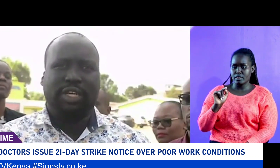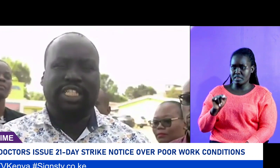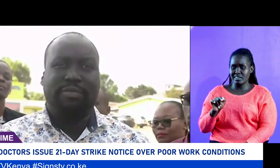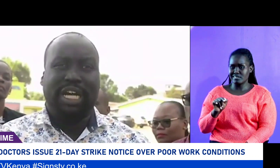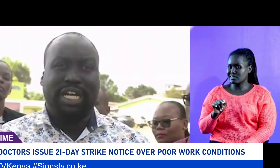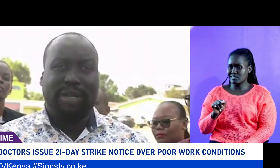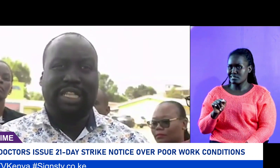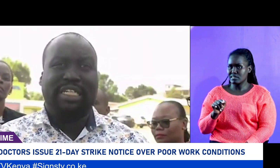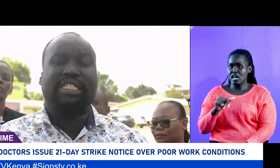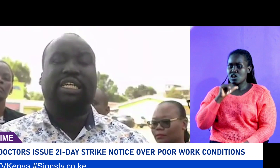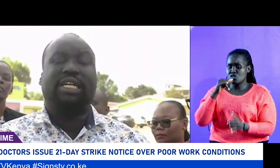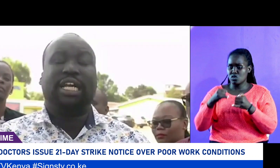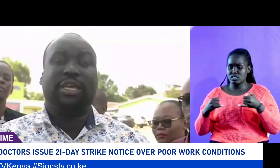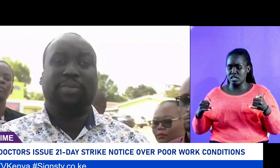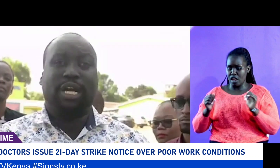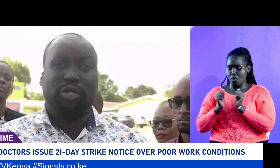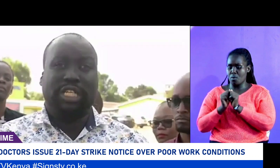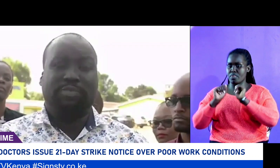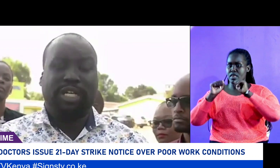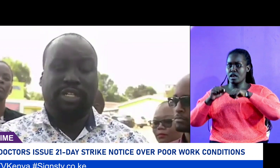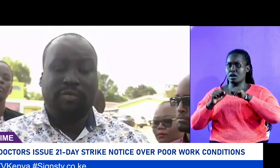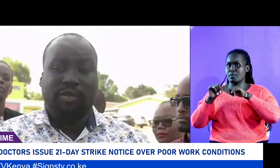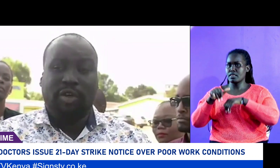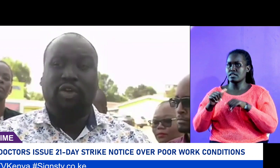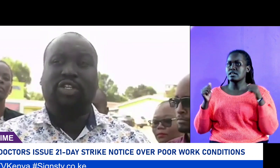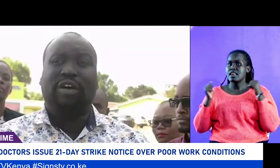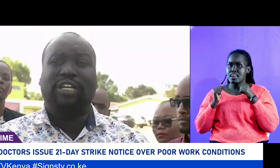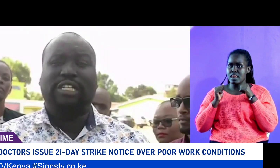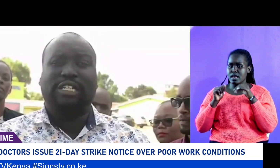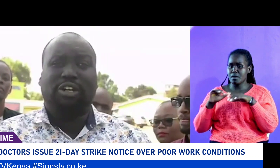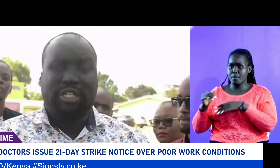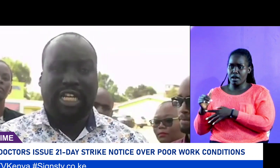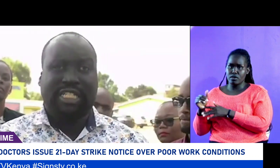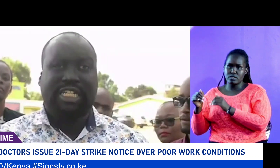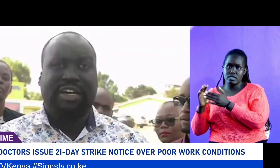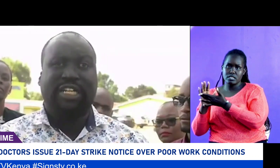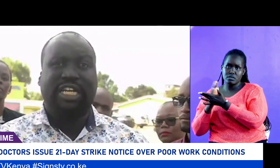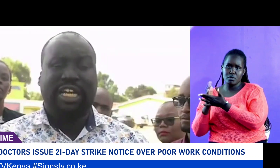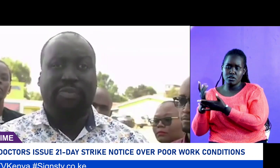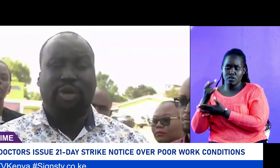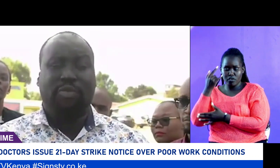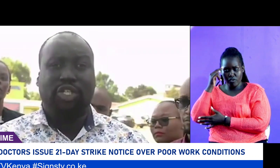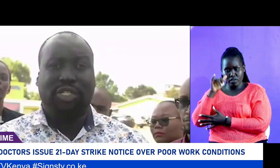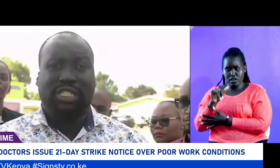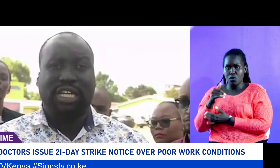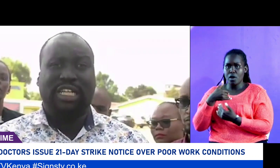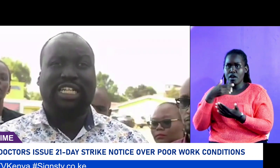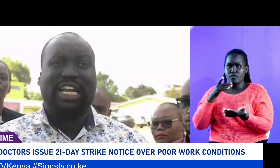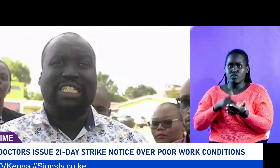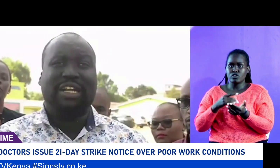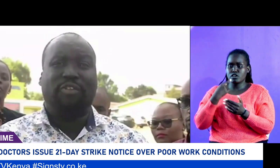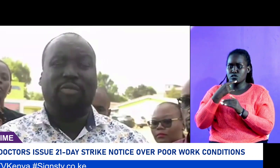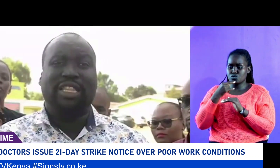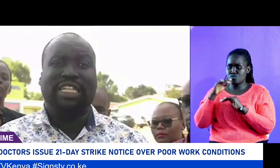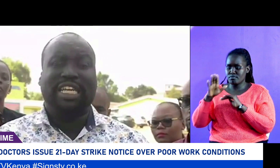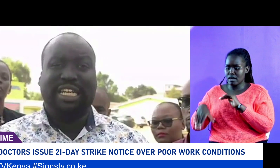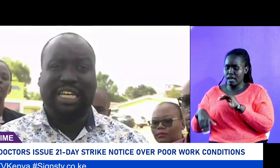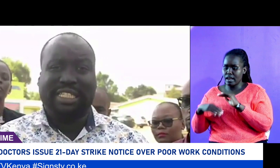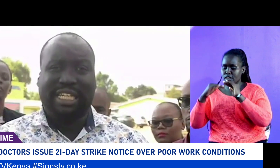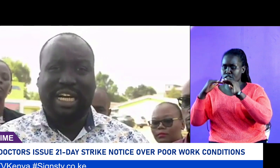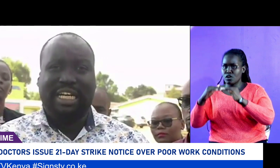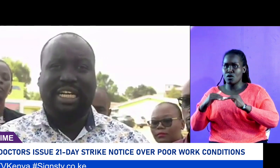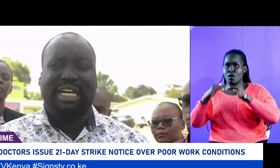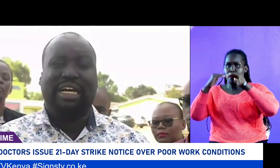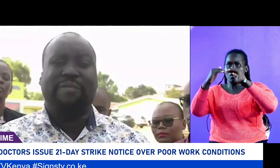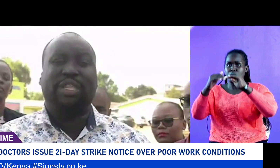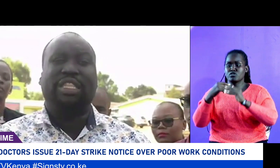line with our CBA agreement that Laikipia County is part of. We also have doctors that have delayed promotions that are lasting for more than 10